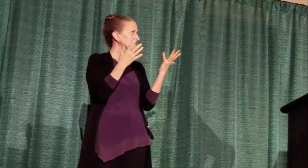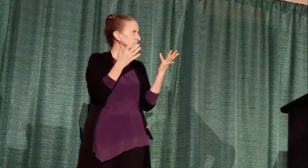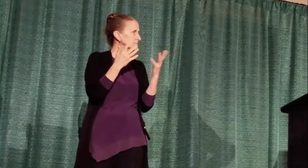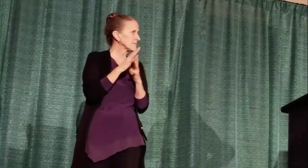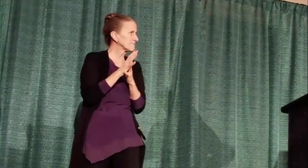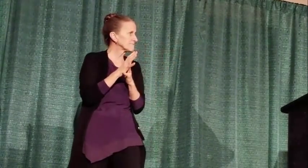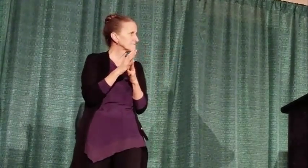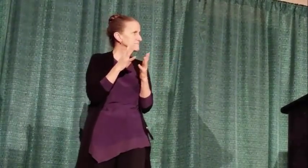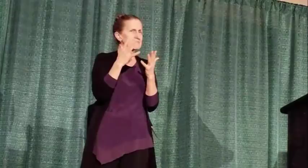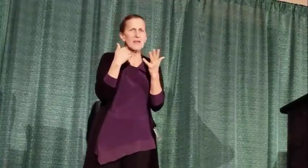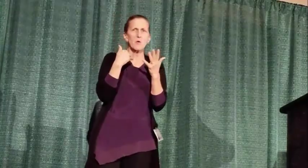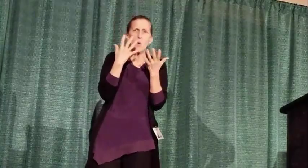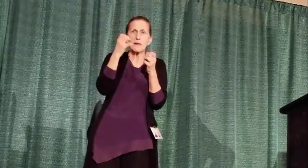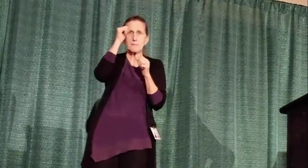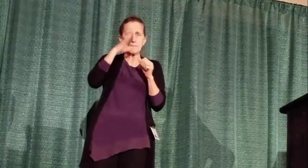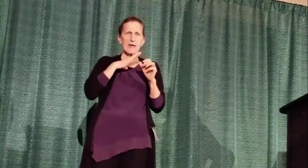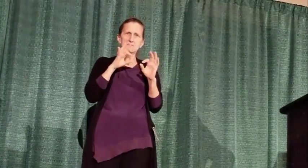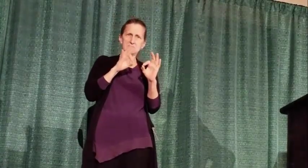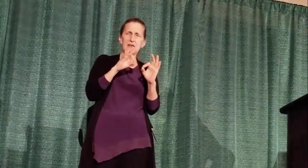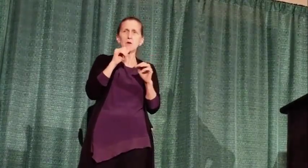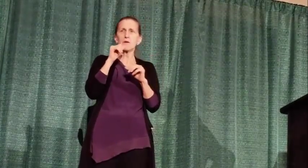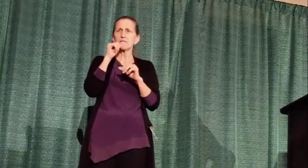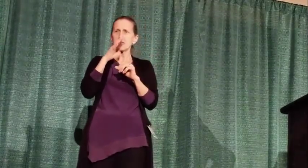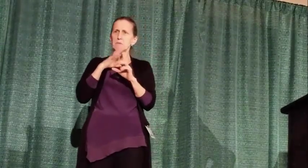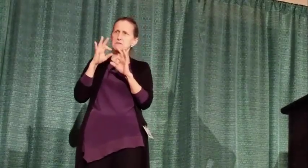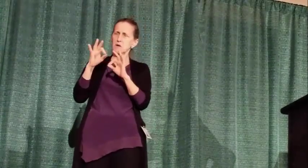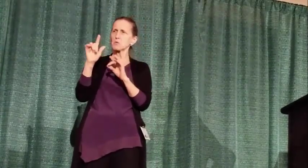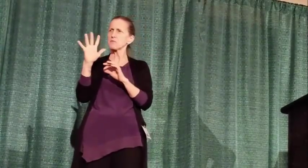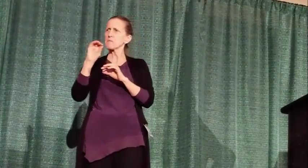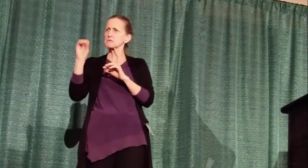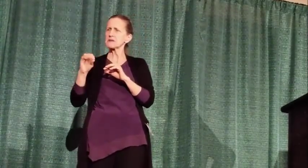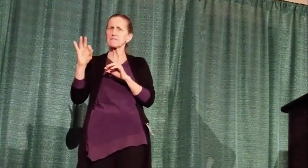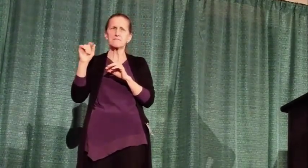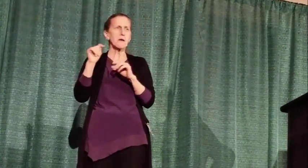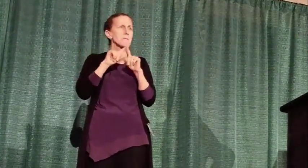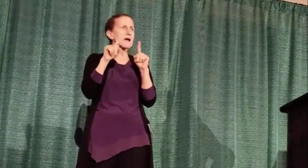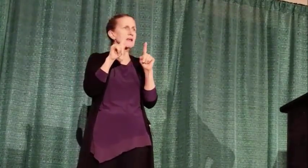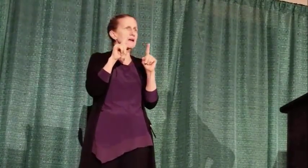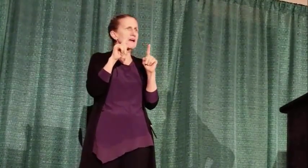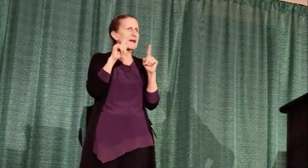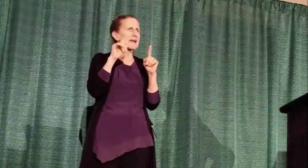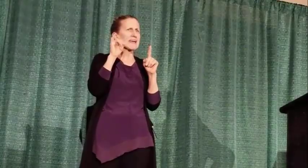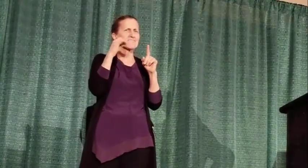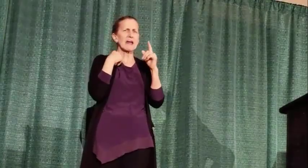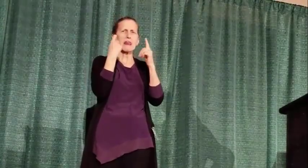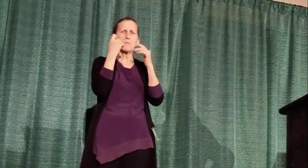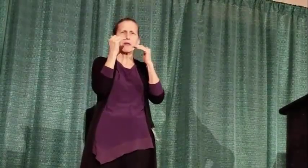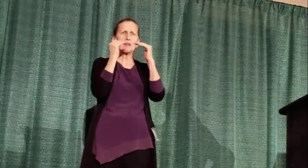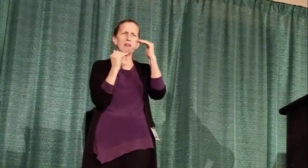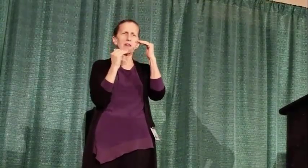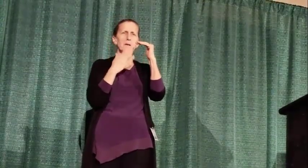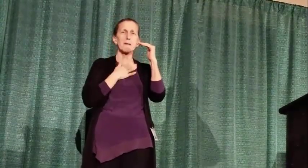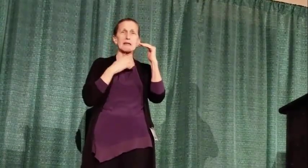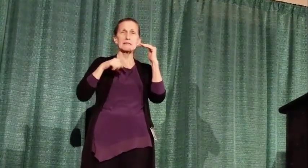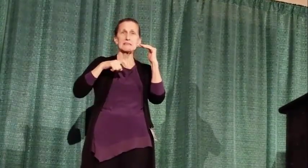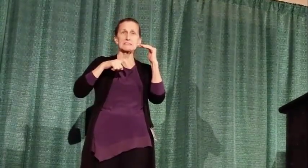from fat on their body, and you want females to be below 25% of calories from fat on their body. But what if I just undershot my calorie needs?